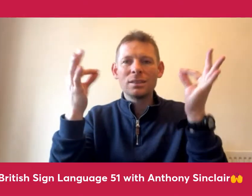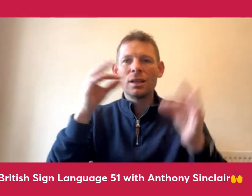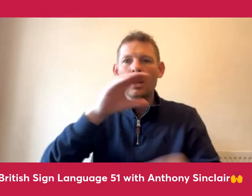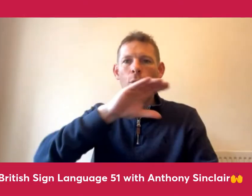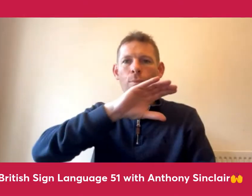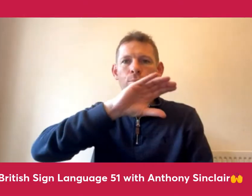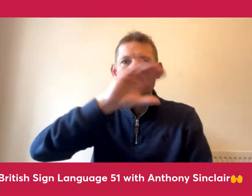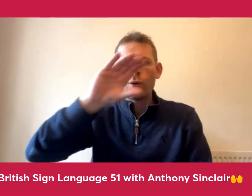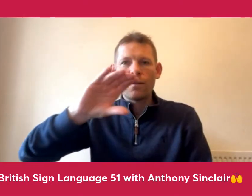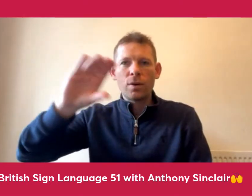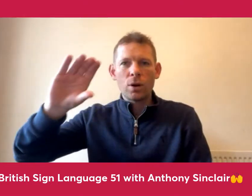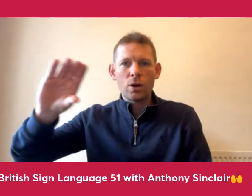France,